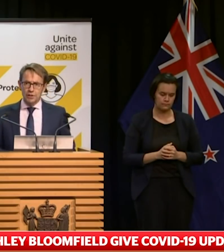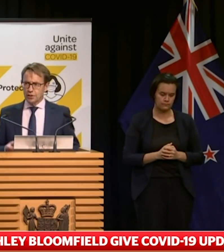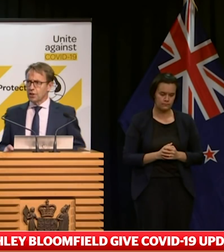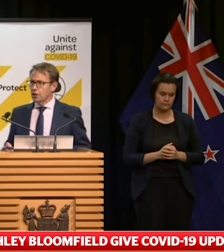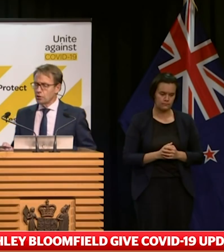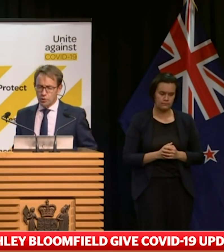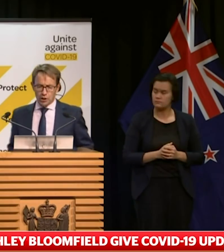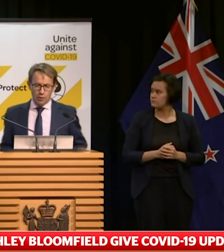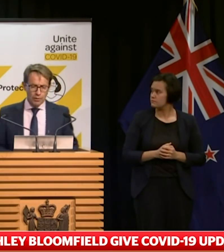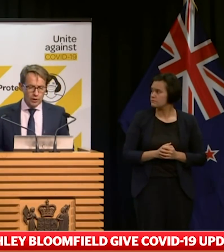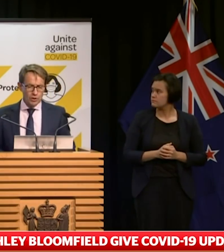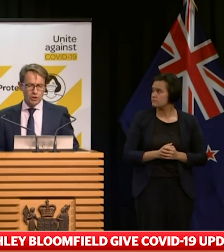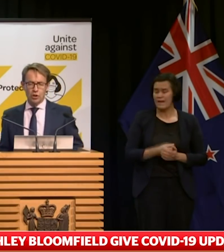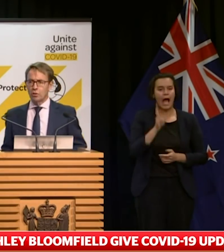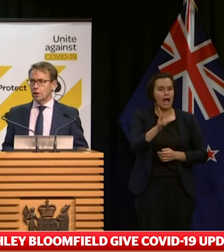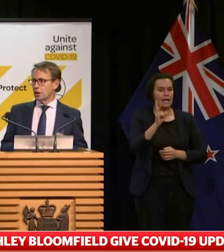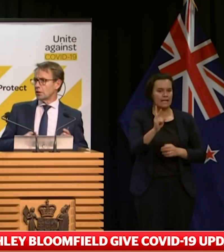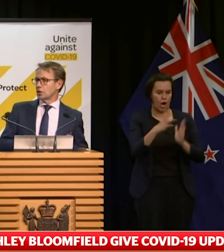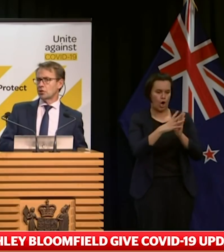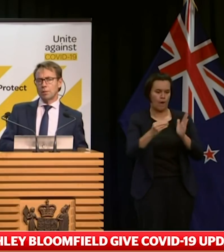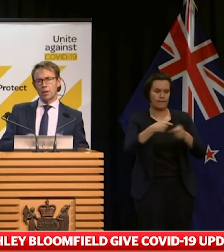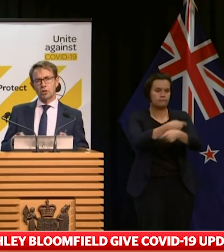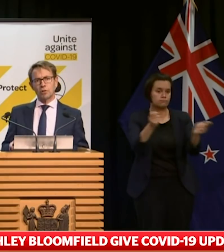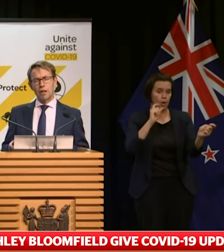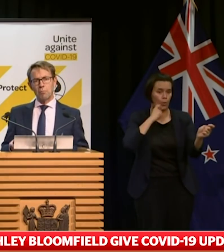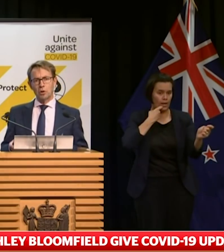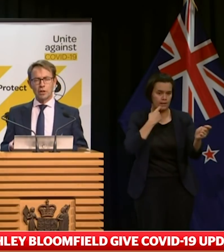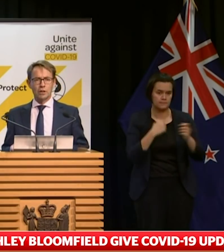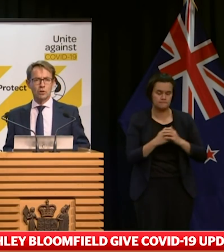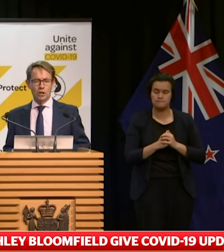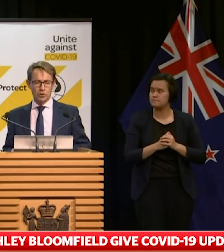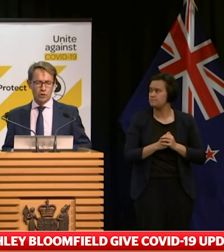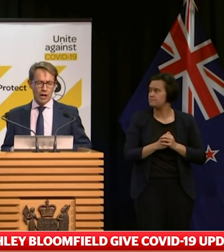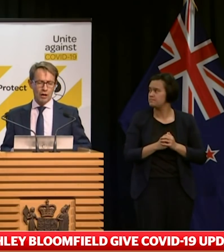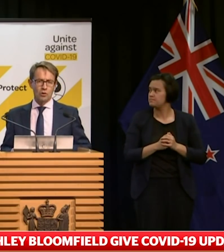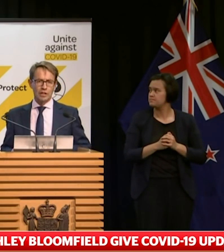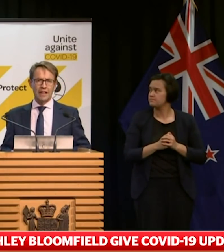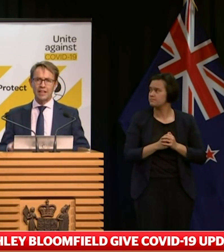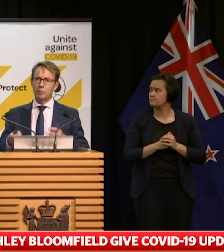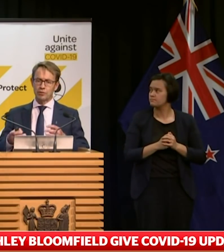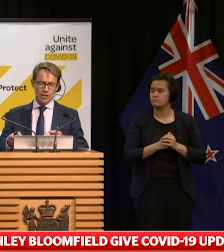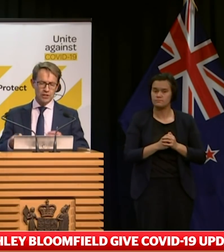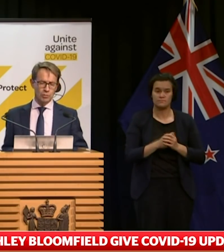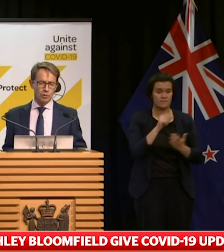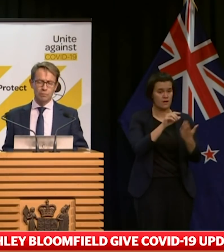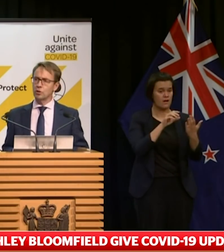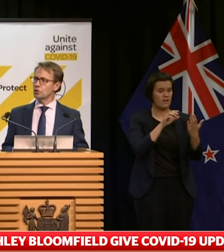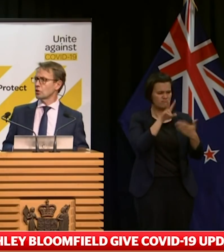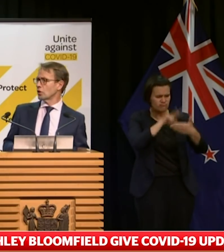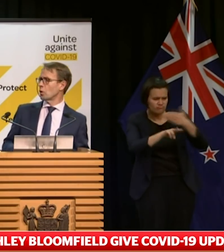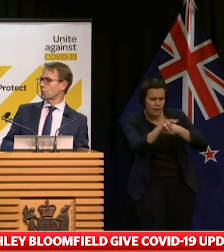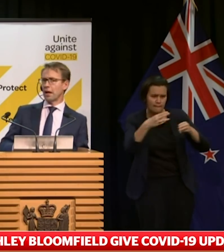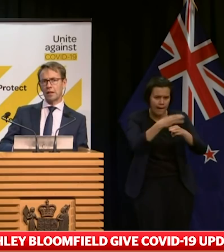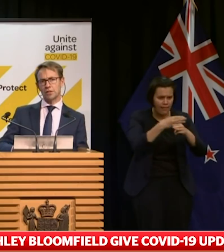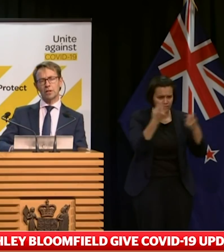The numbers in this slide, and you will get a copy of this, just show again the extrapolation of that modelling and looking at the number of cases per week to